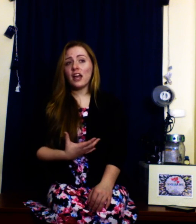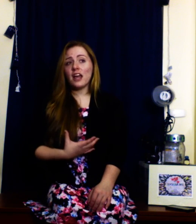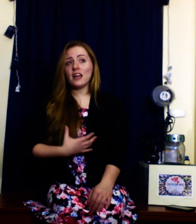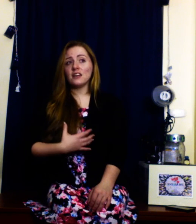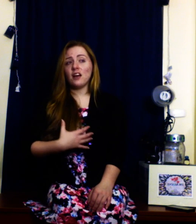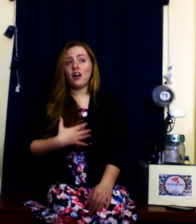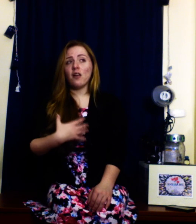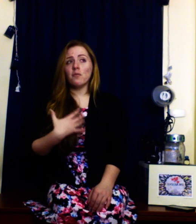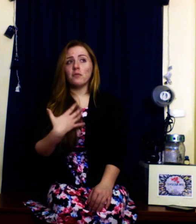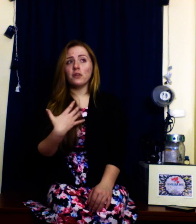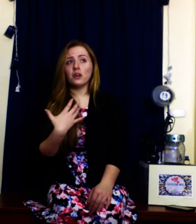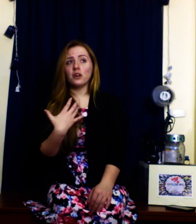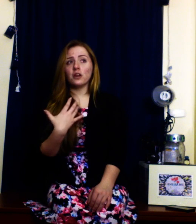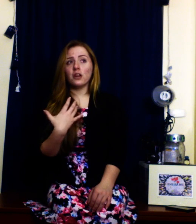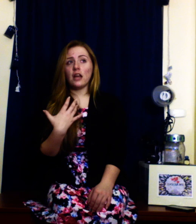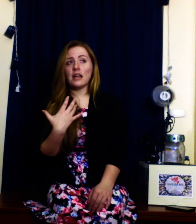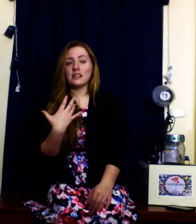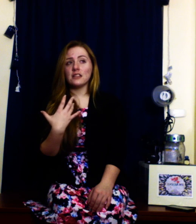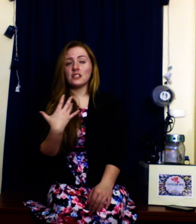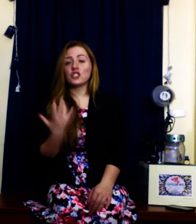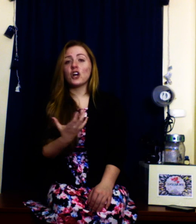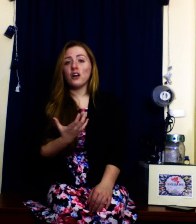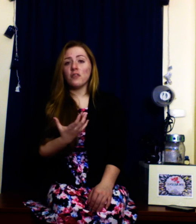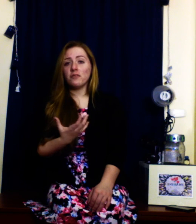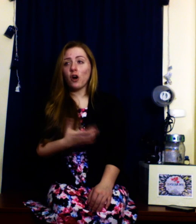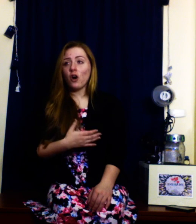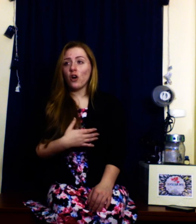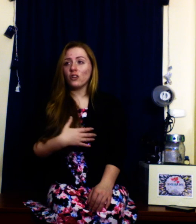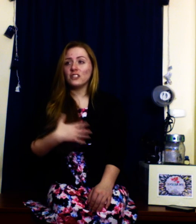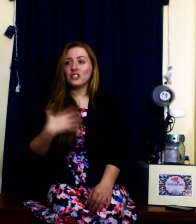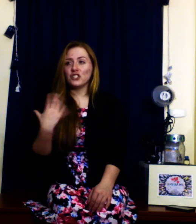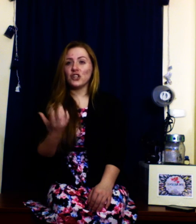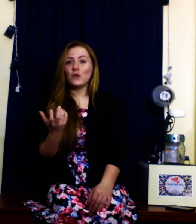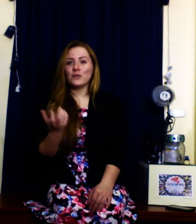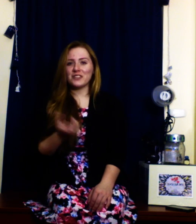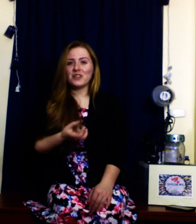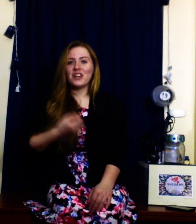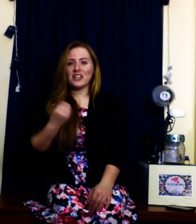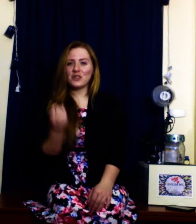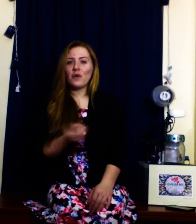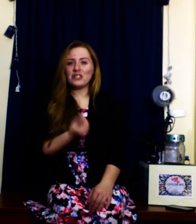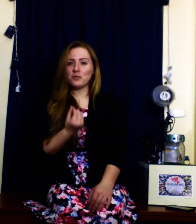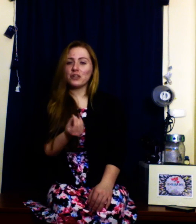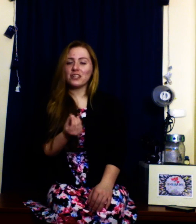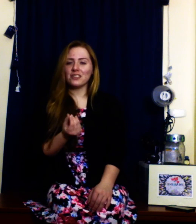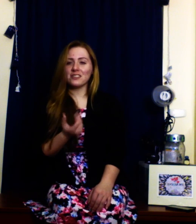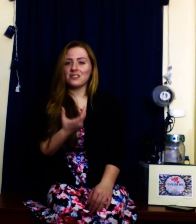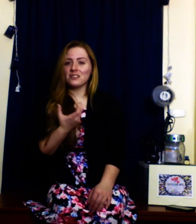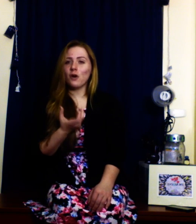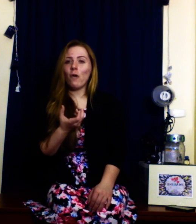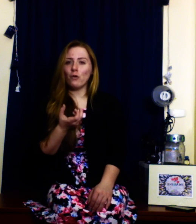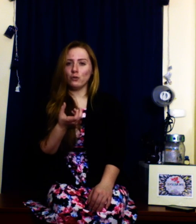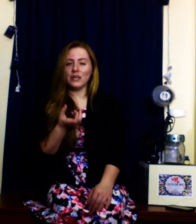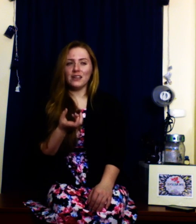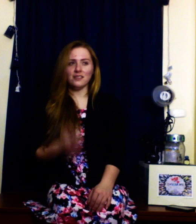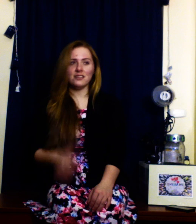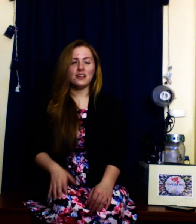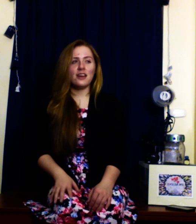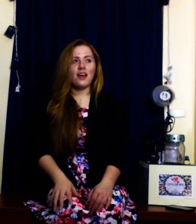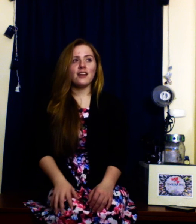and the start of fall. She knows it's going to bring this cold wind, and